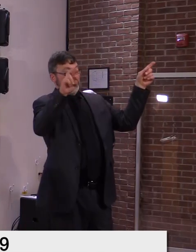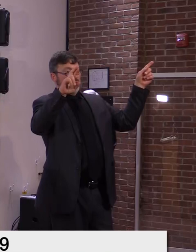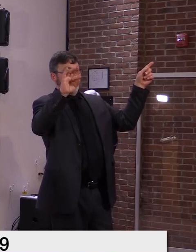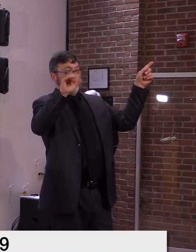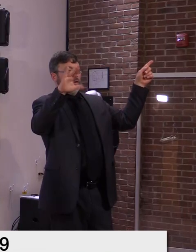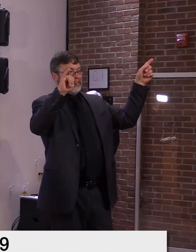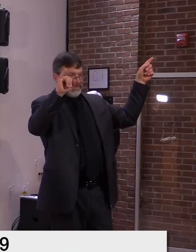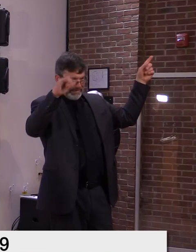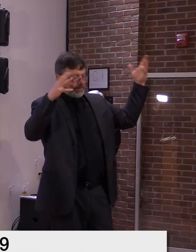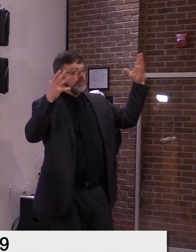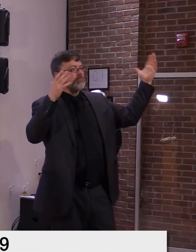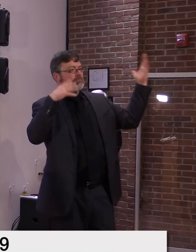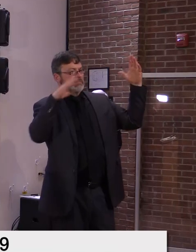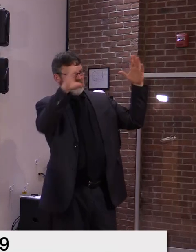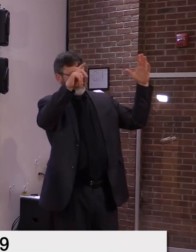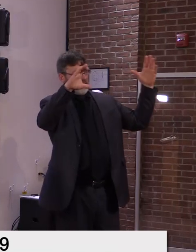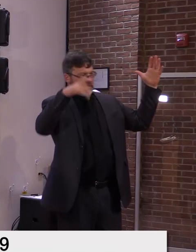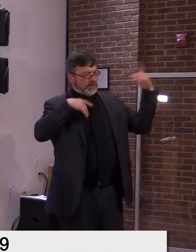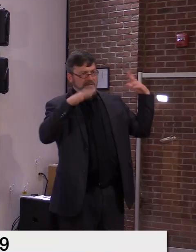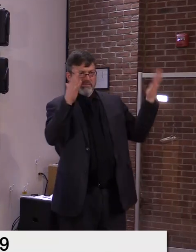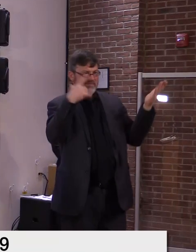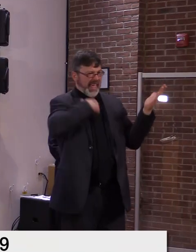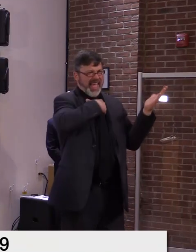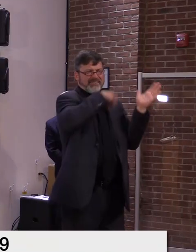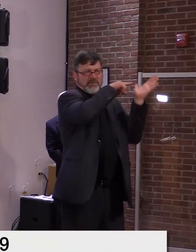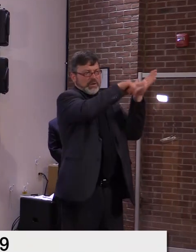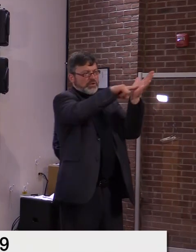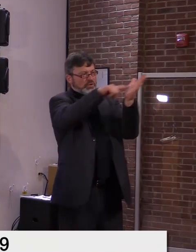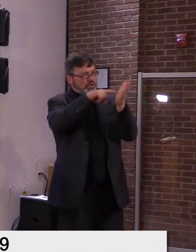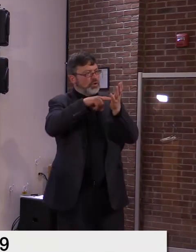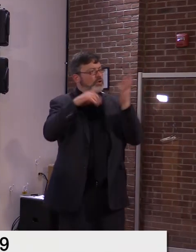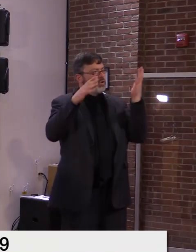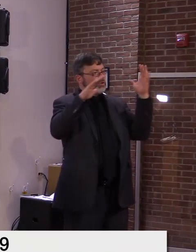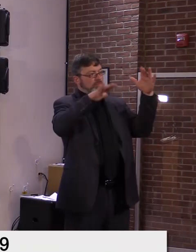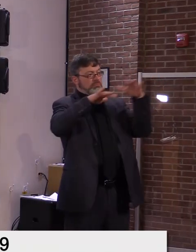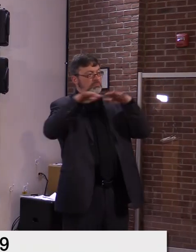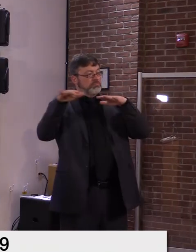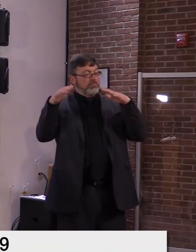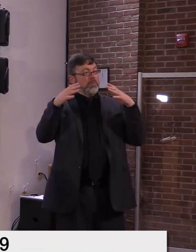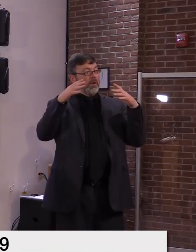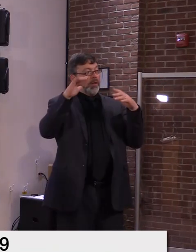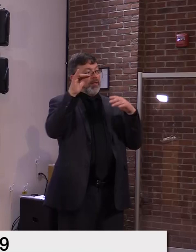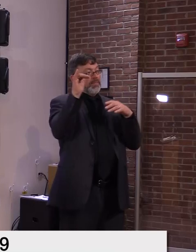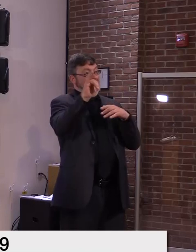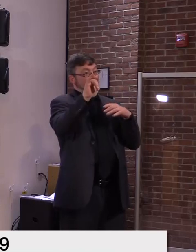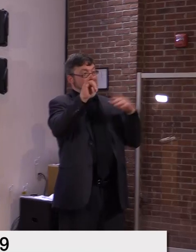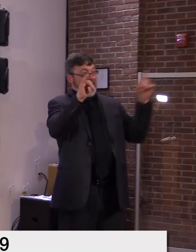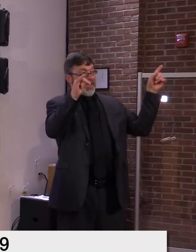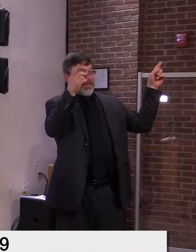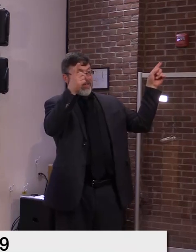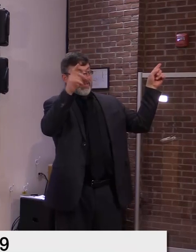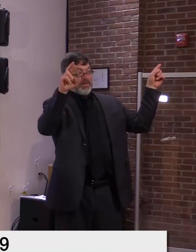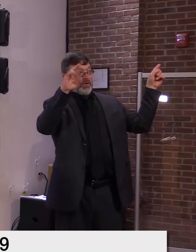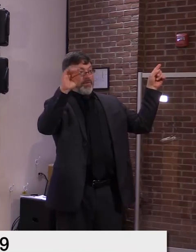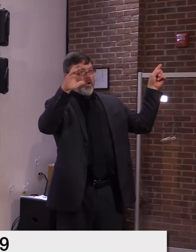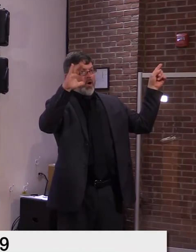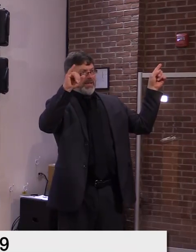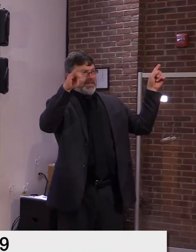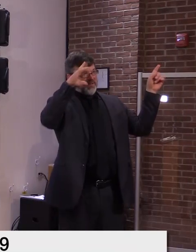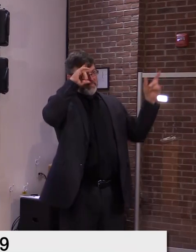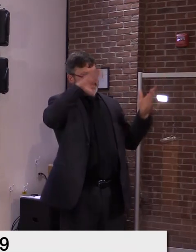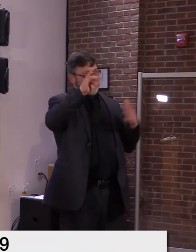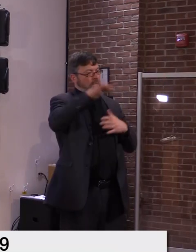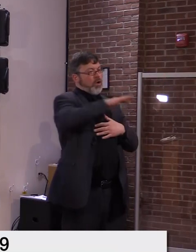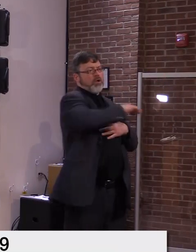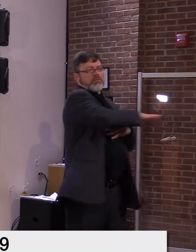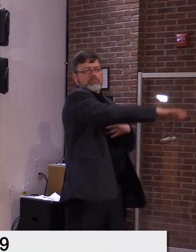there will be a vaccine available to some of those kids, maybe a little bit older than elementary,